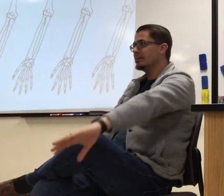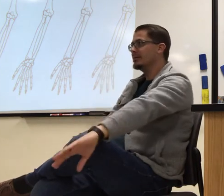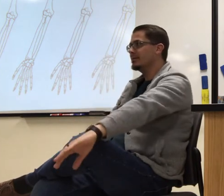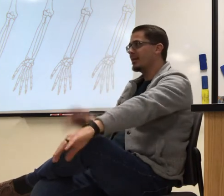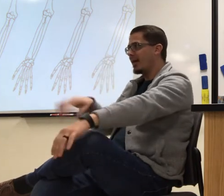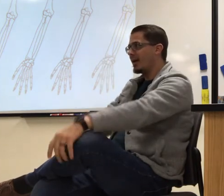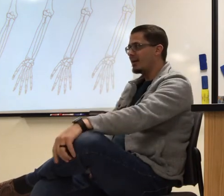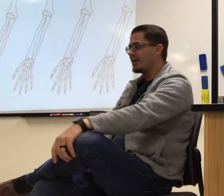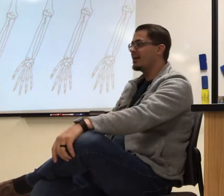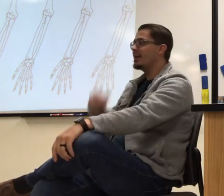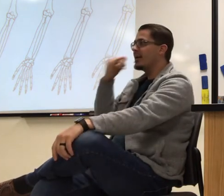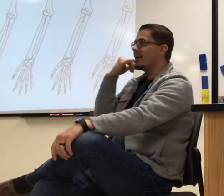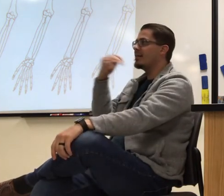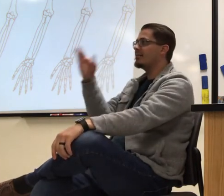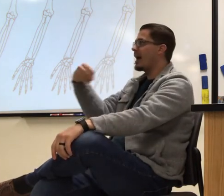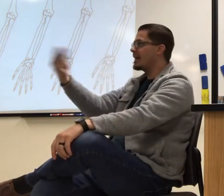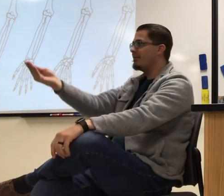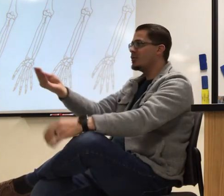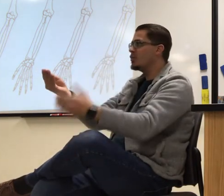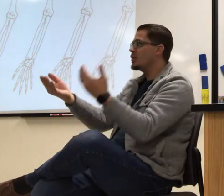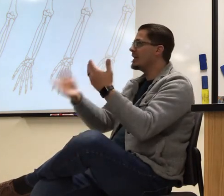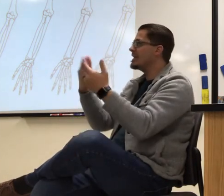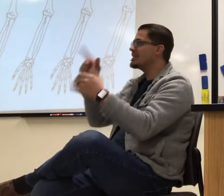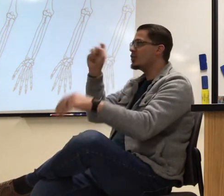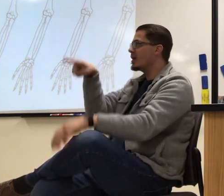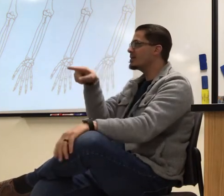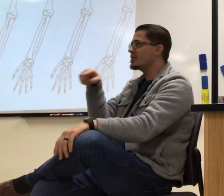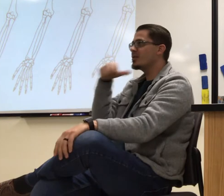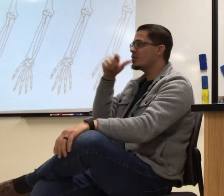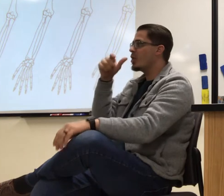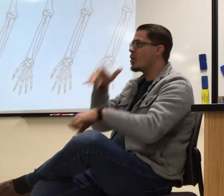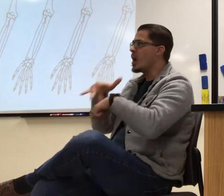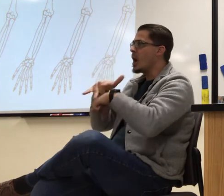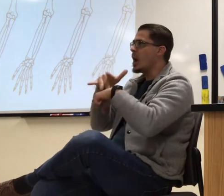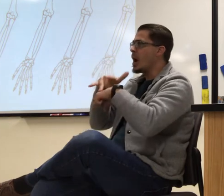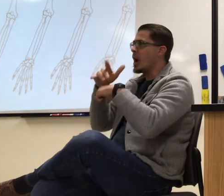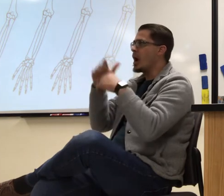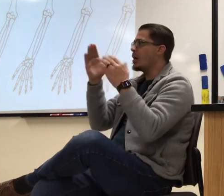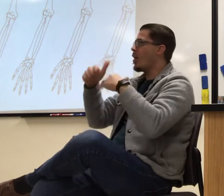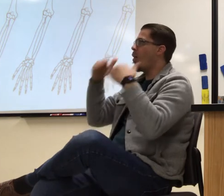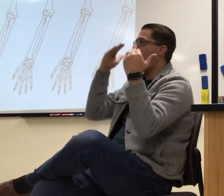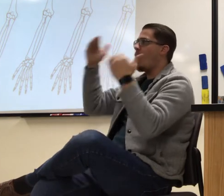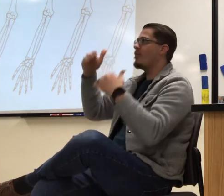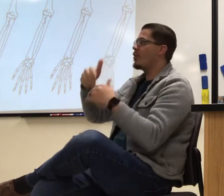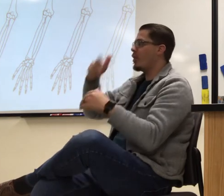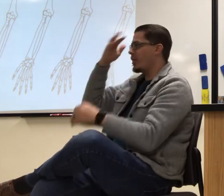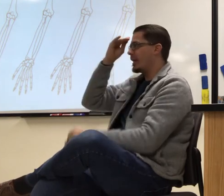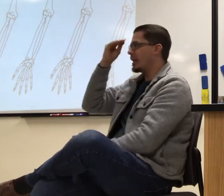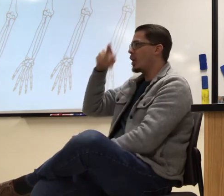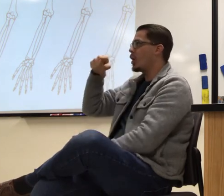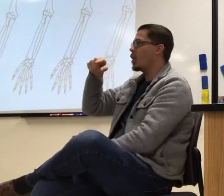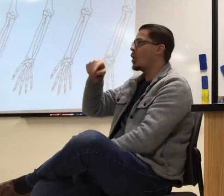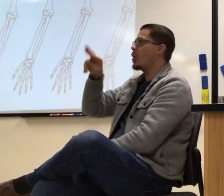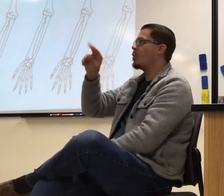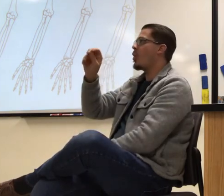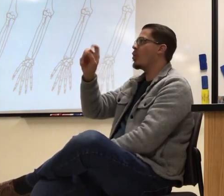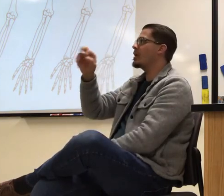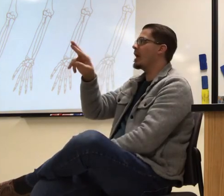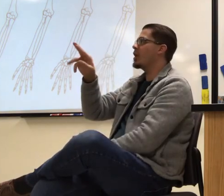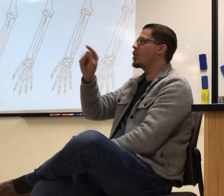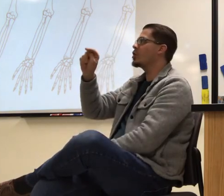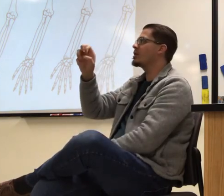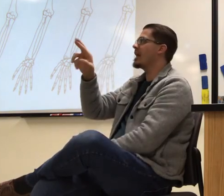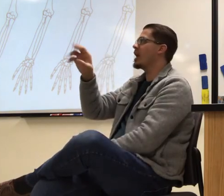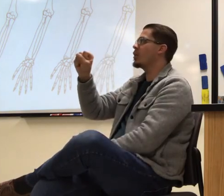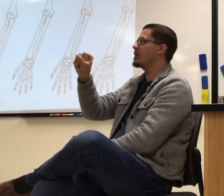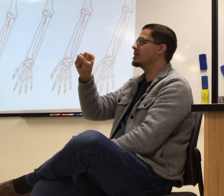you an easy one, just take it. Okay, don't overthink it. Pronator teres, it pronates. Okay, that's